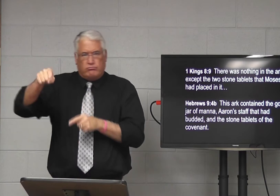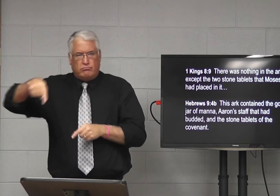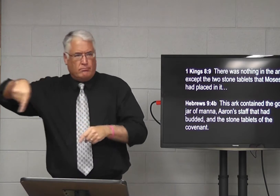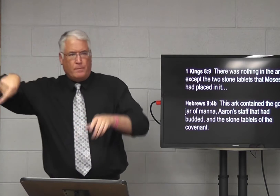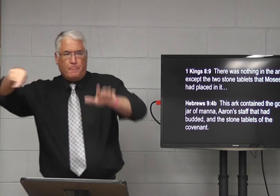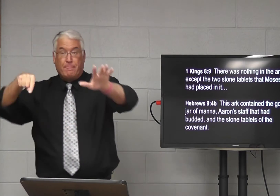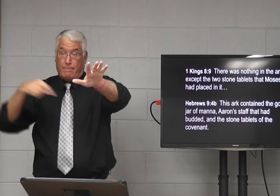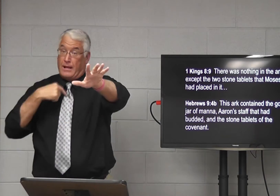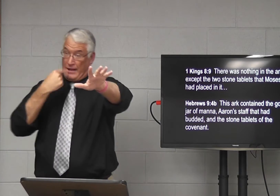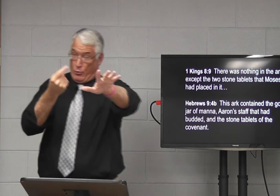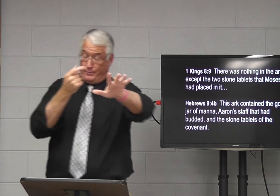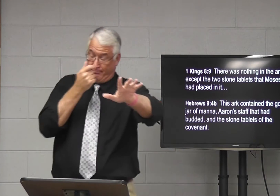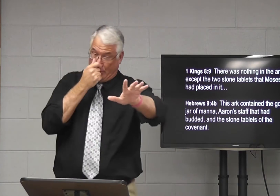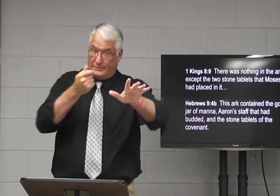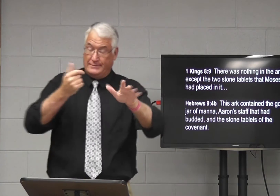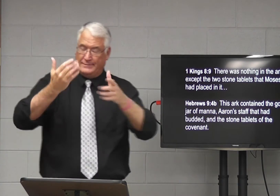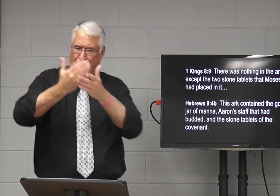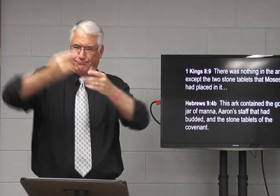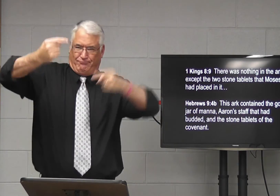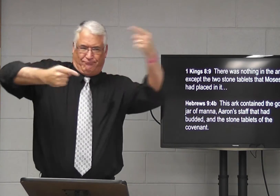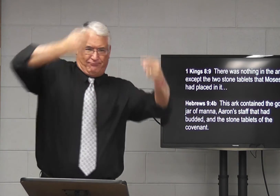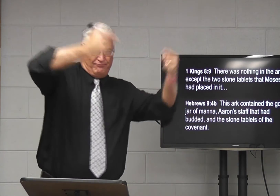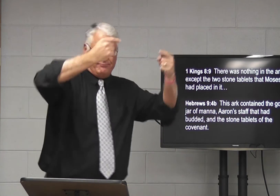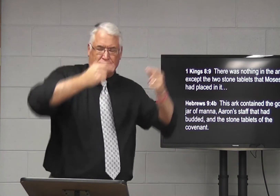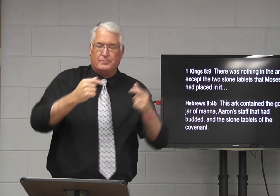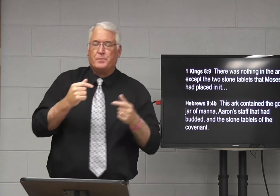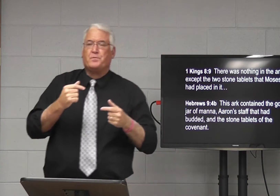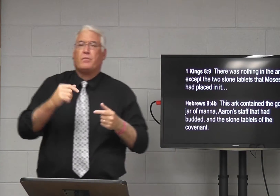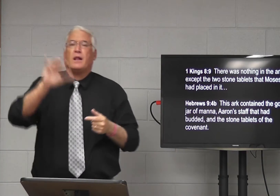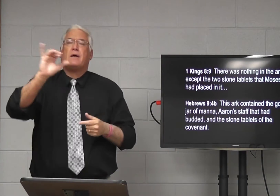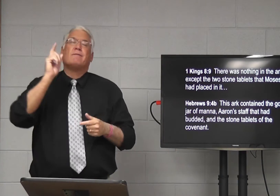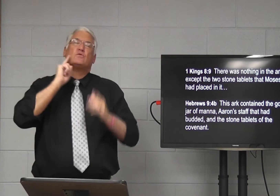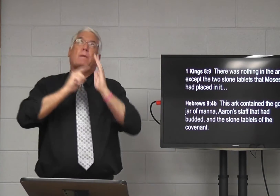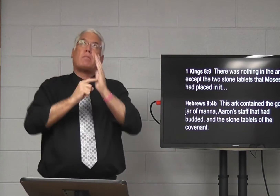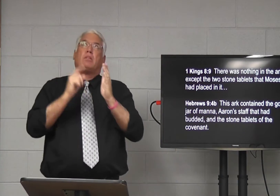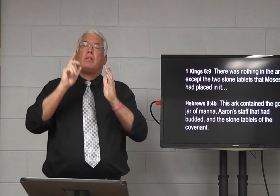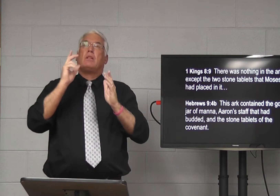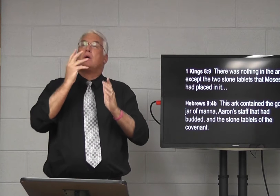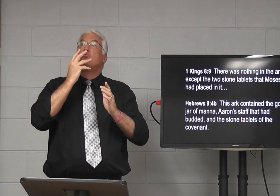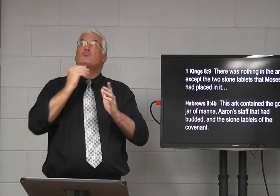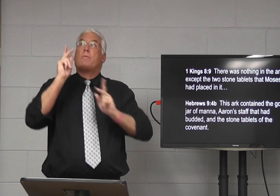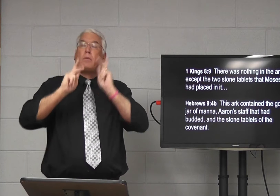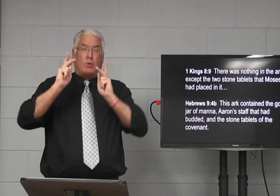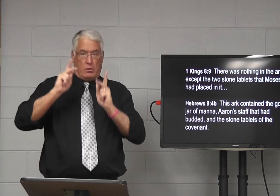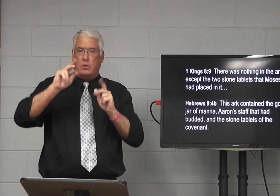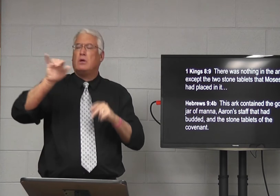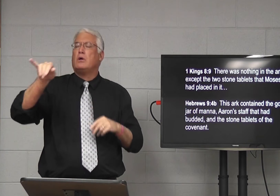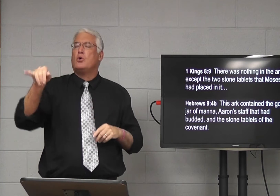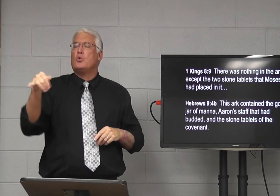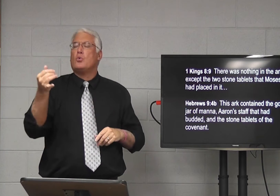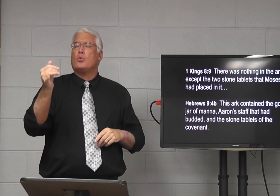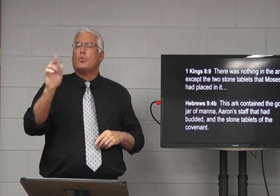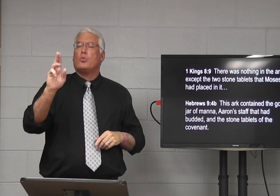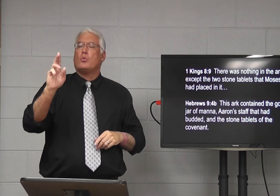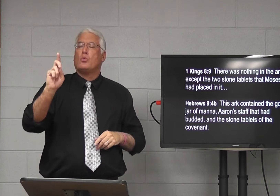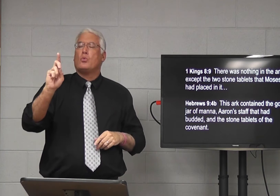what happened to those? And I'll tell you. You know, there's some debate. For example, the Jewish people,